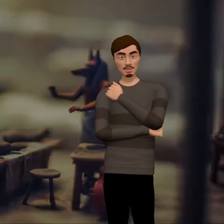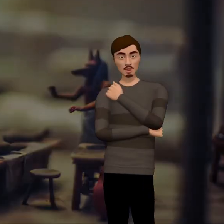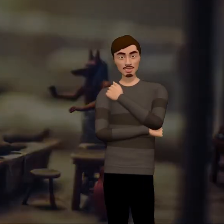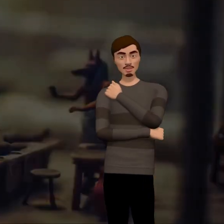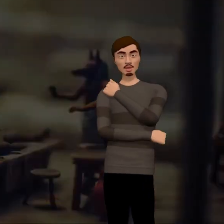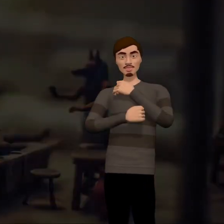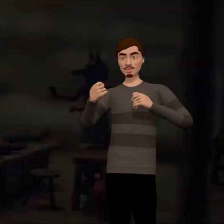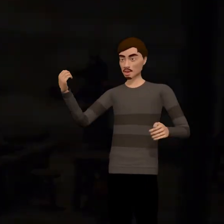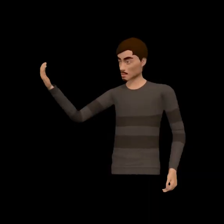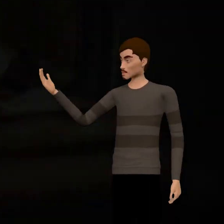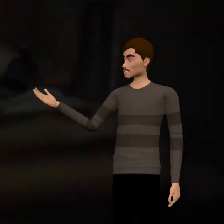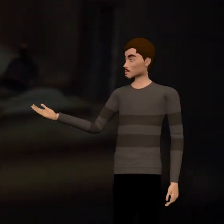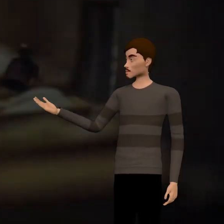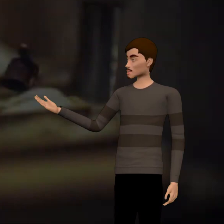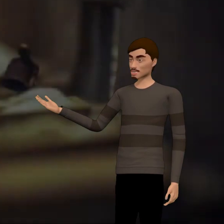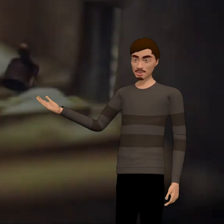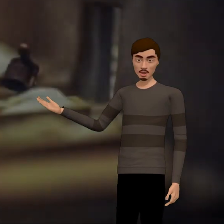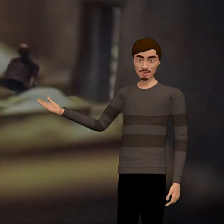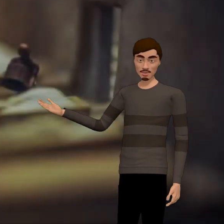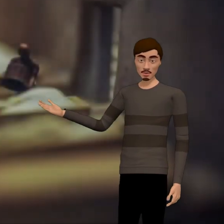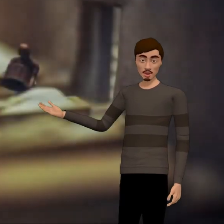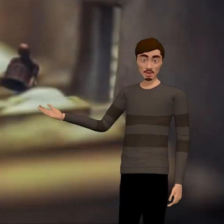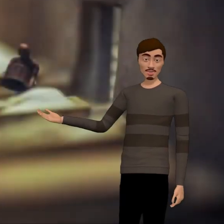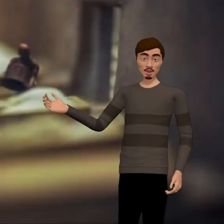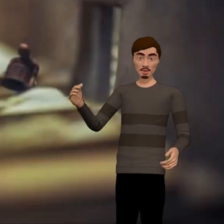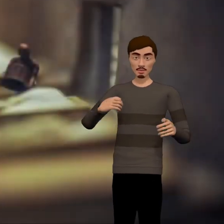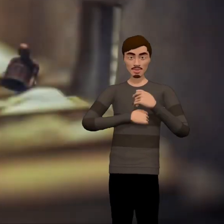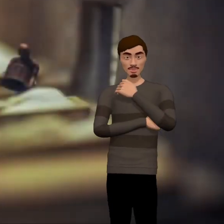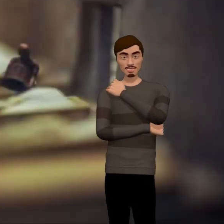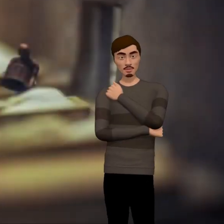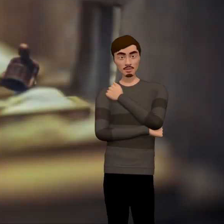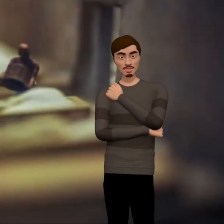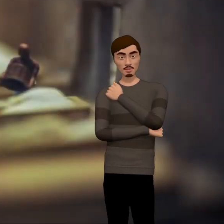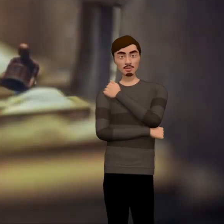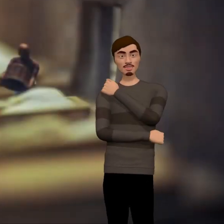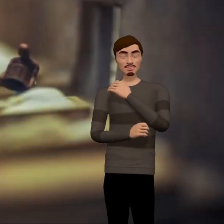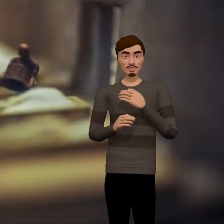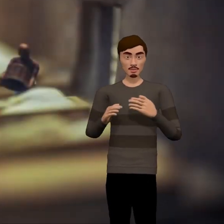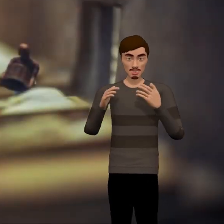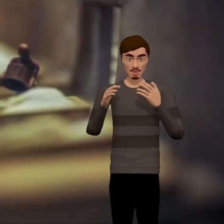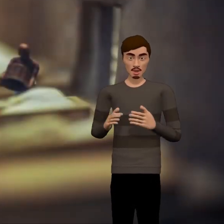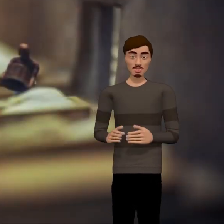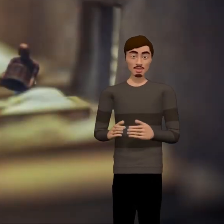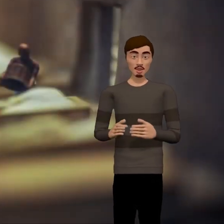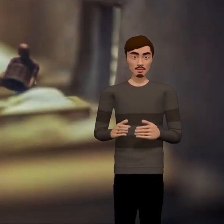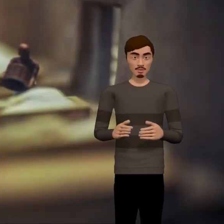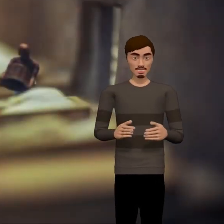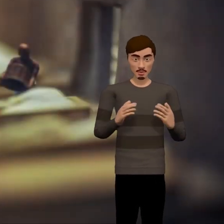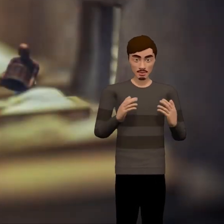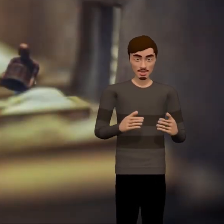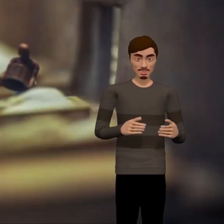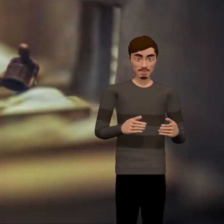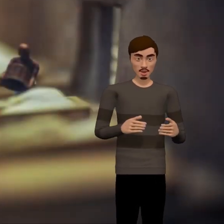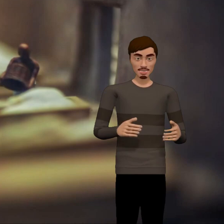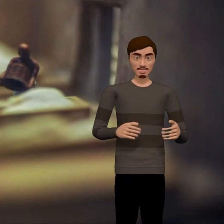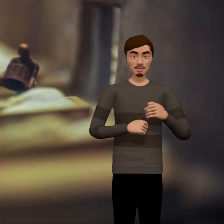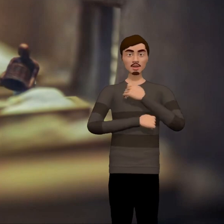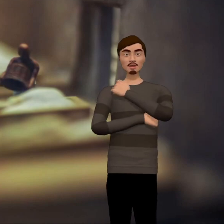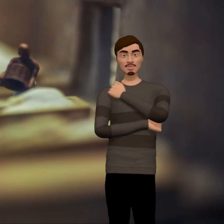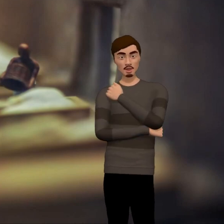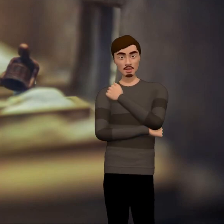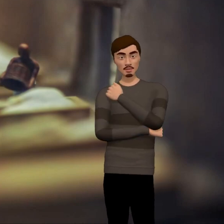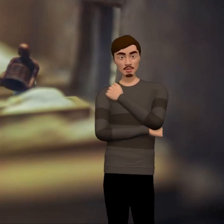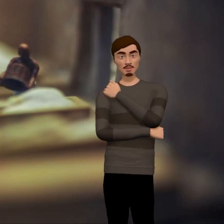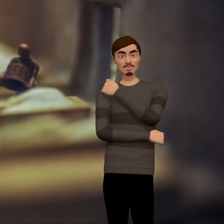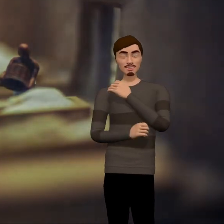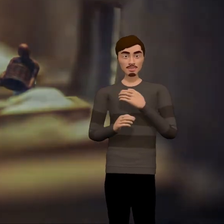Subsequently, the body was scrupulously wrapped in linen bandages, between which amulets were inserted, that were intended to form like an